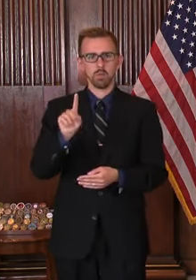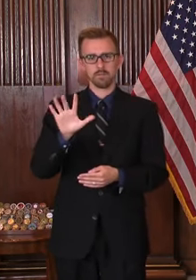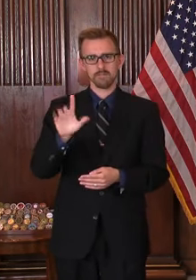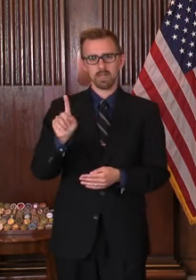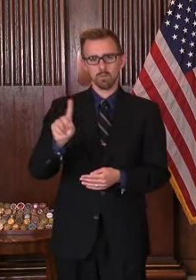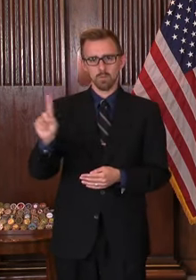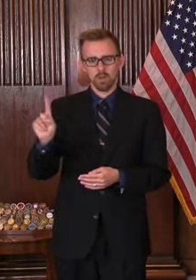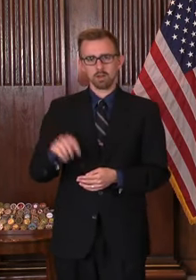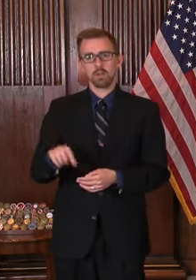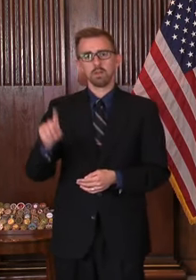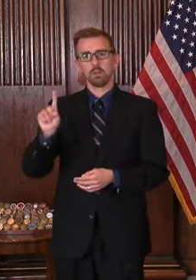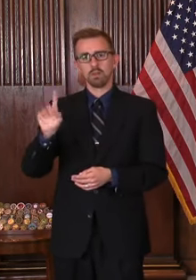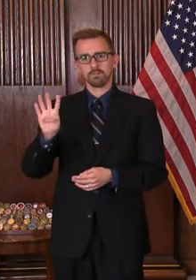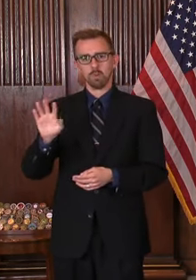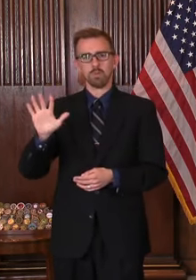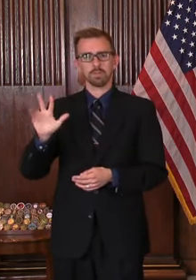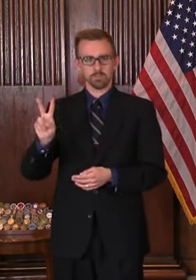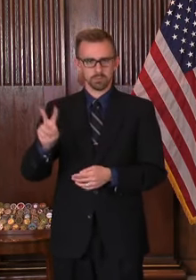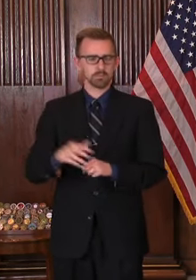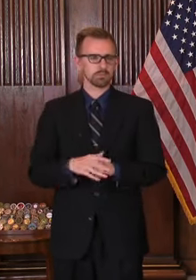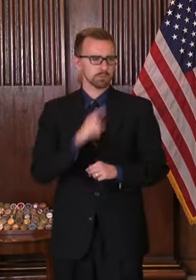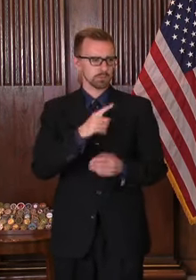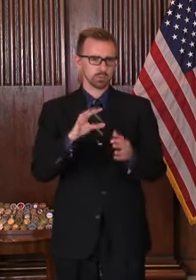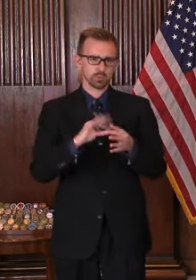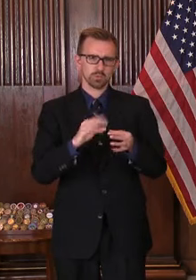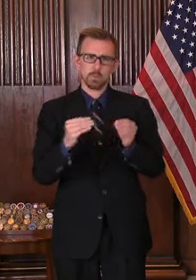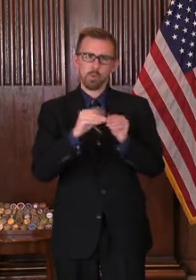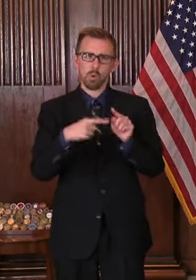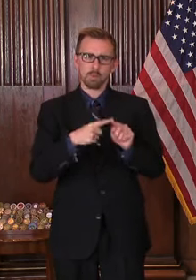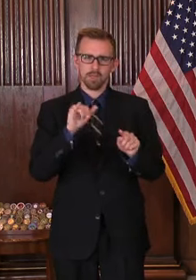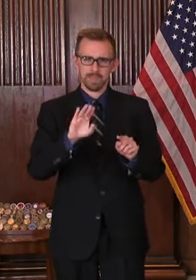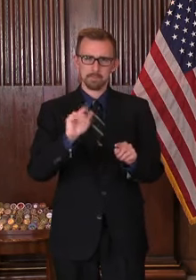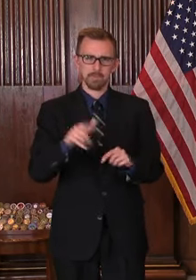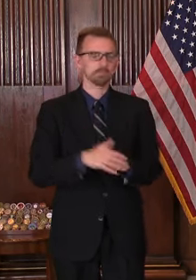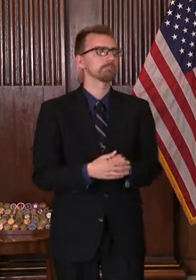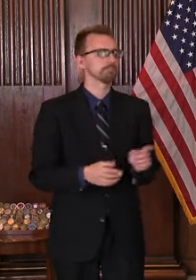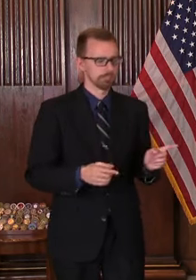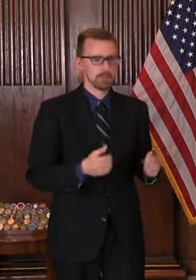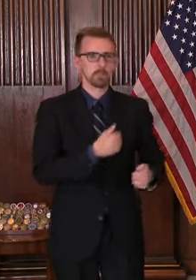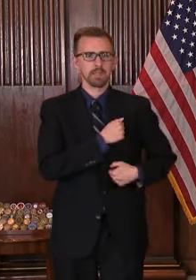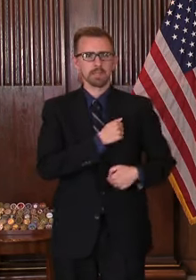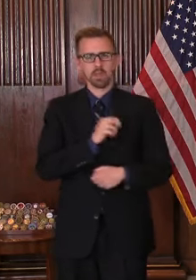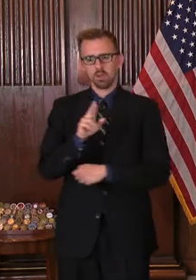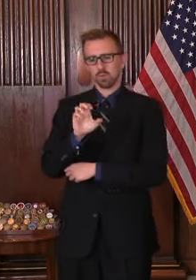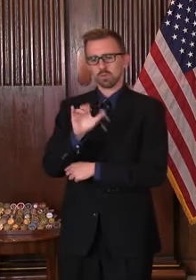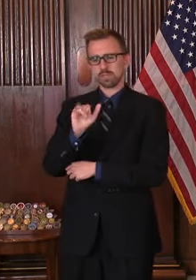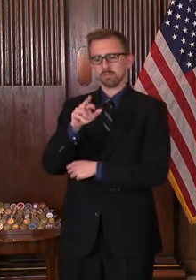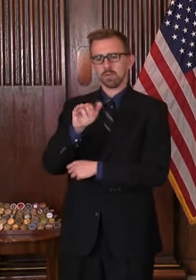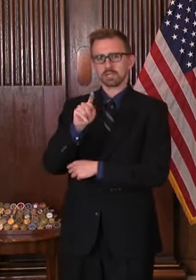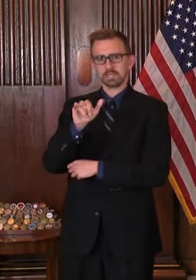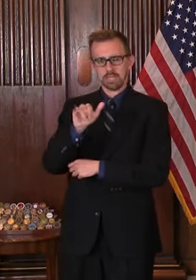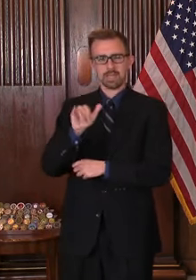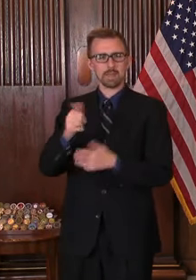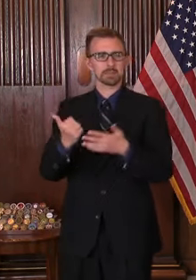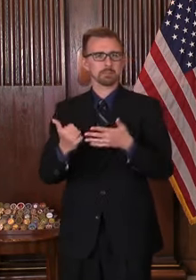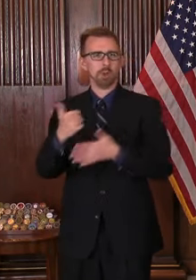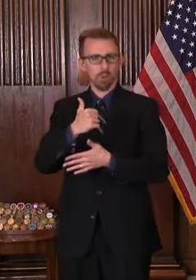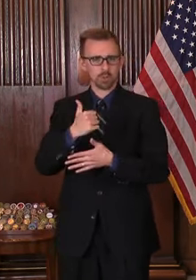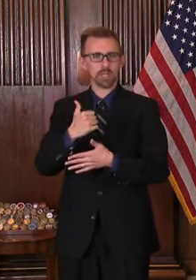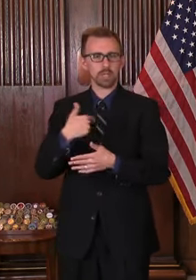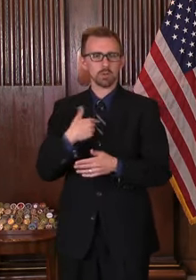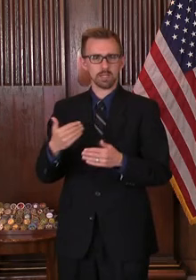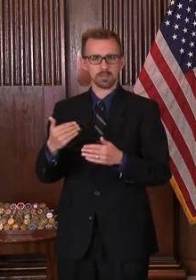and 1452. Can you talk a little bit about that bill? Yeah, it was the military reciprocity bill that we did yesterday. It was one of the priorities that I